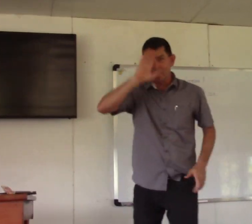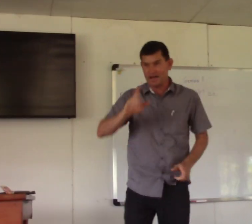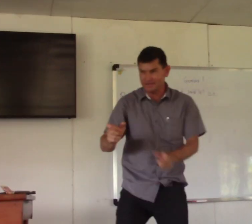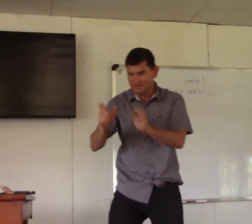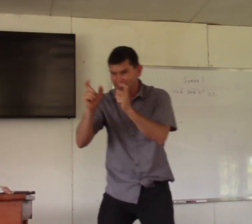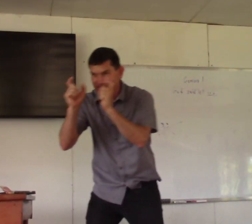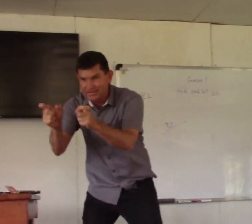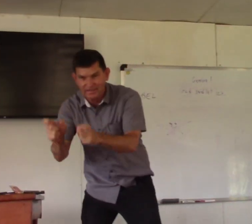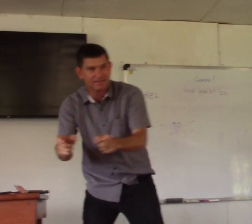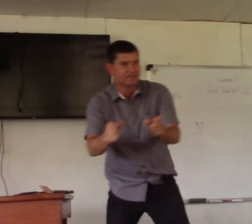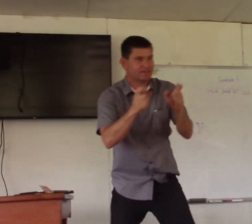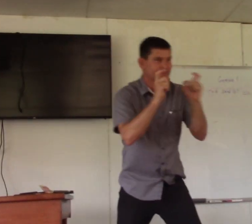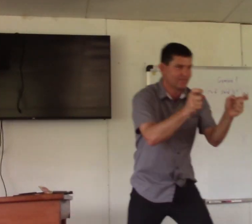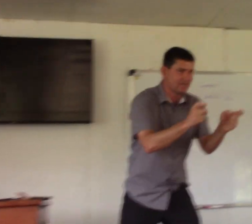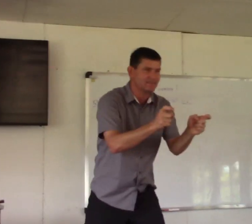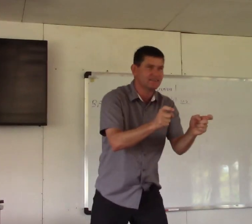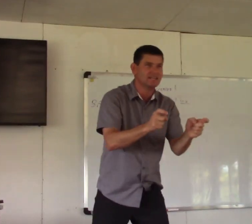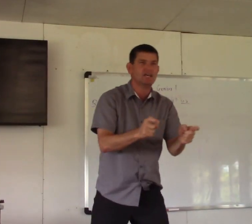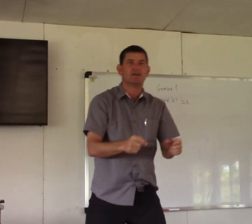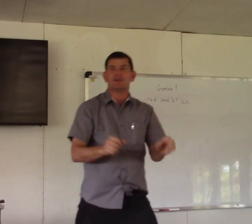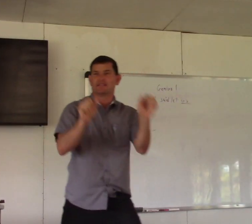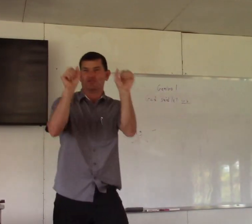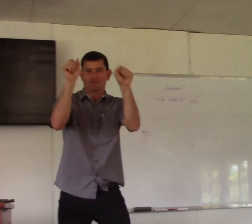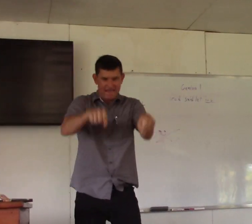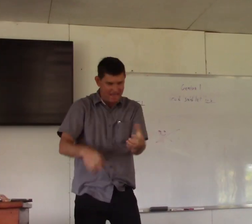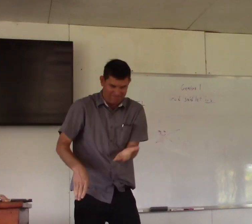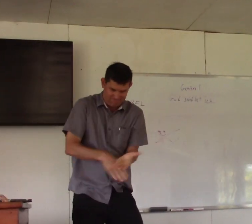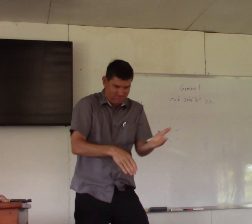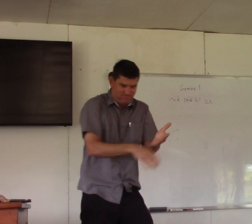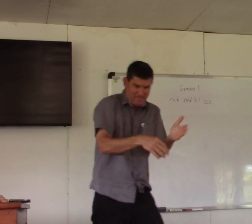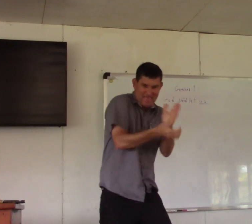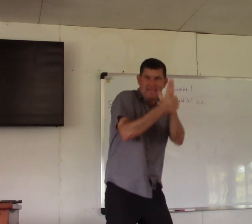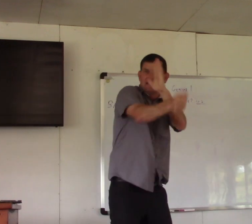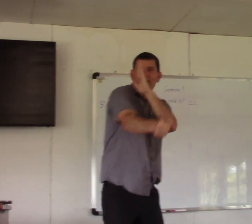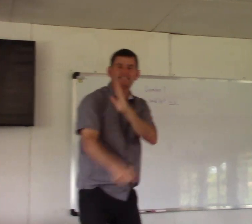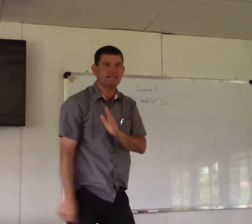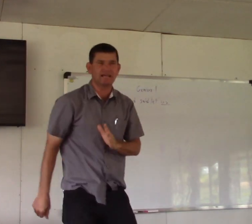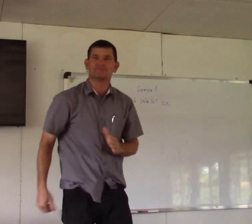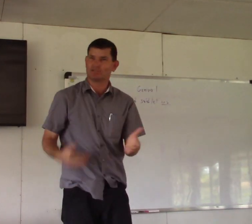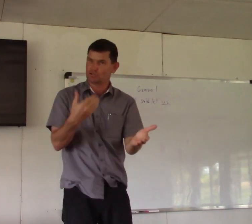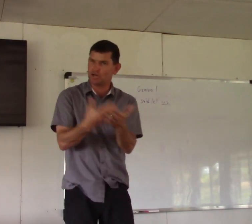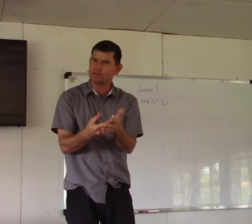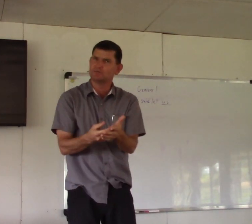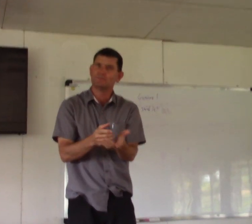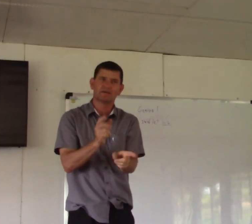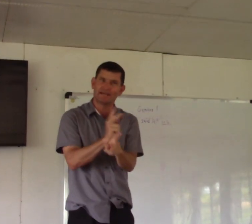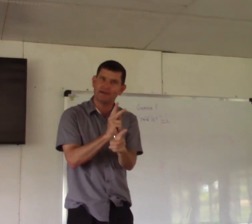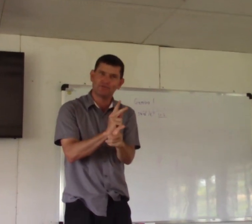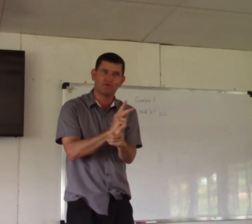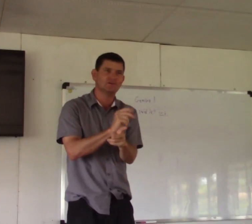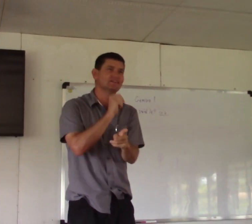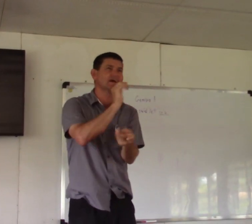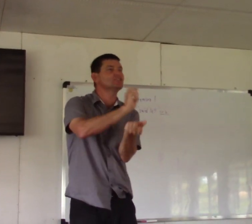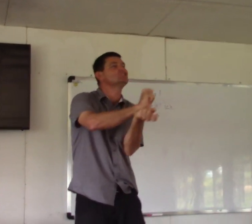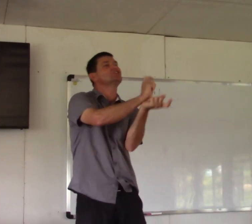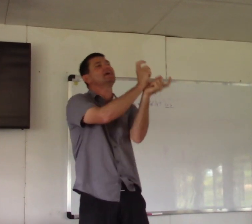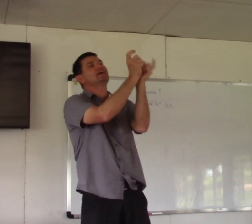God given, given. If you can. Excellent. It's good. Careful. Not change